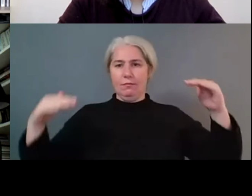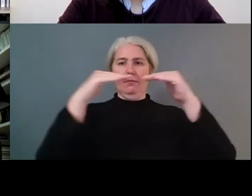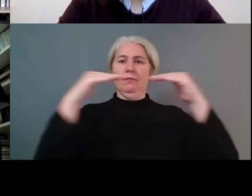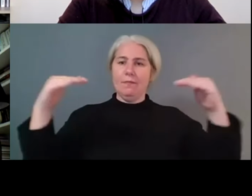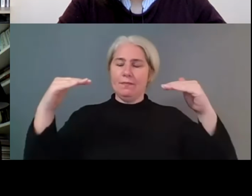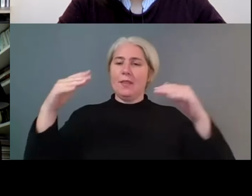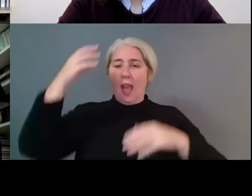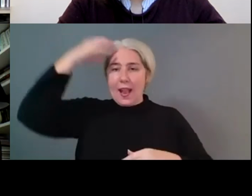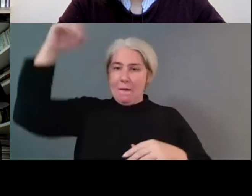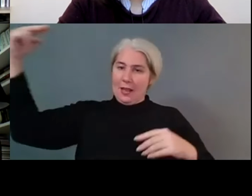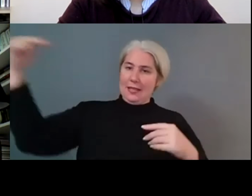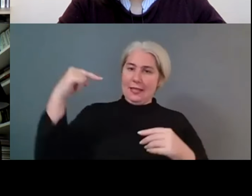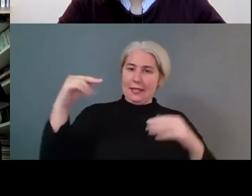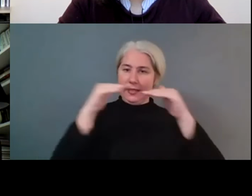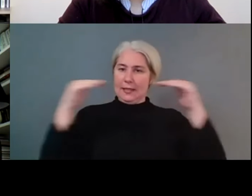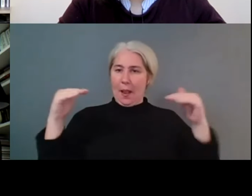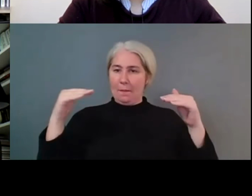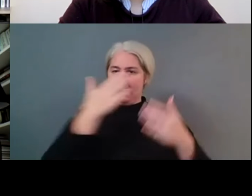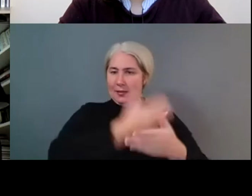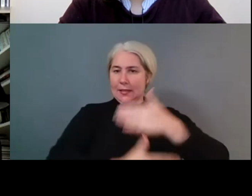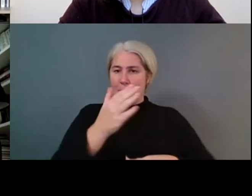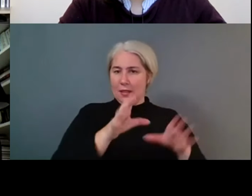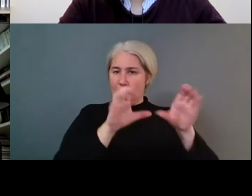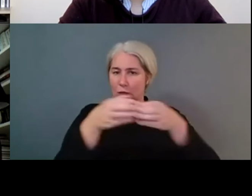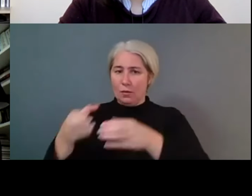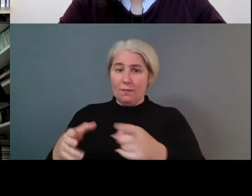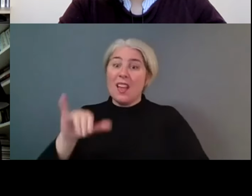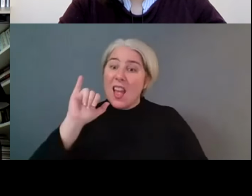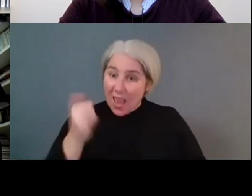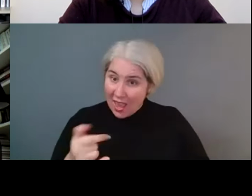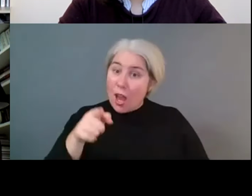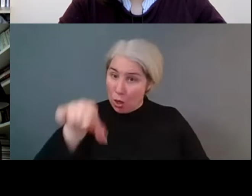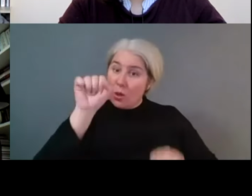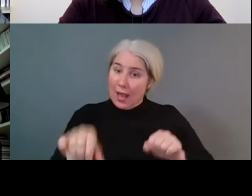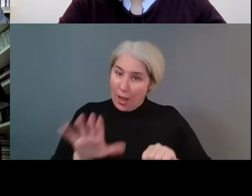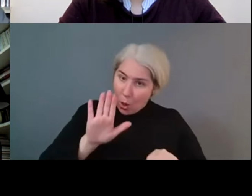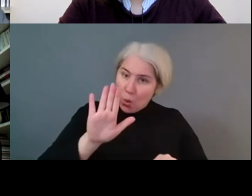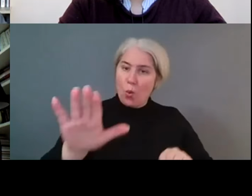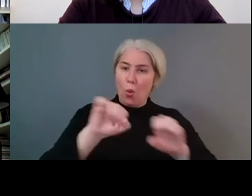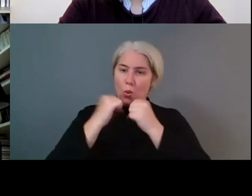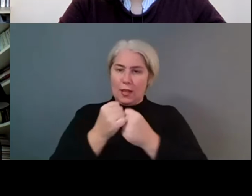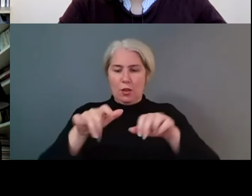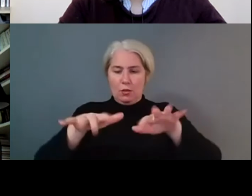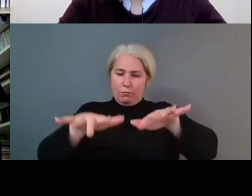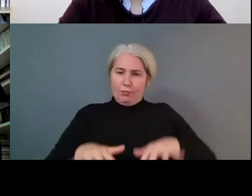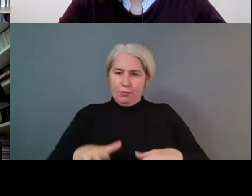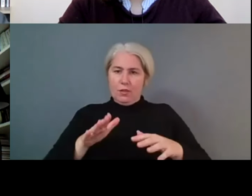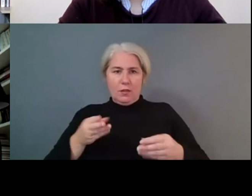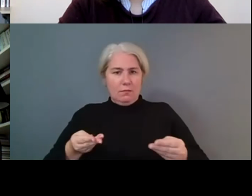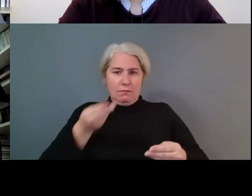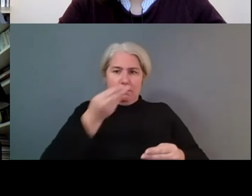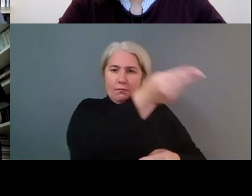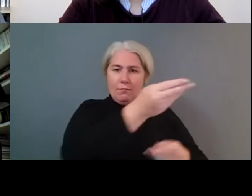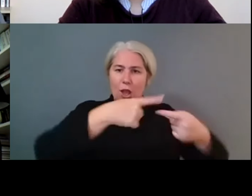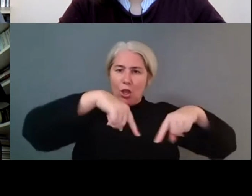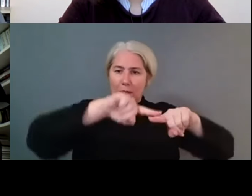you. Yes, if I may add, that's true. You may send your report of your organization to the committee, directly to the committee when your country is,